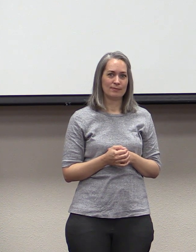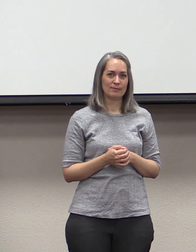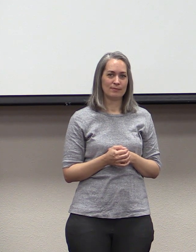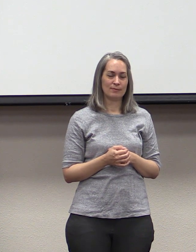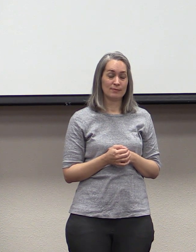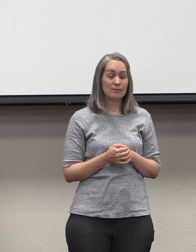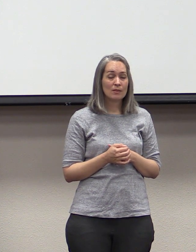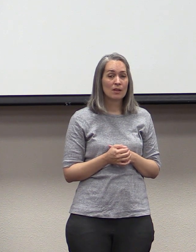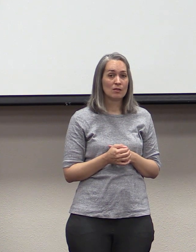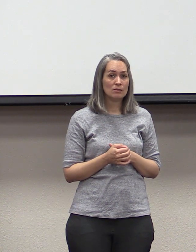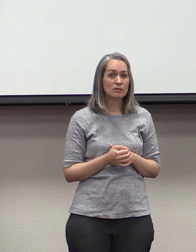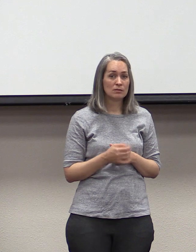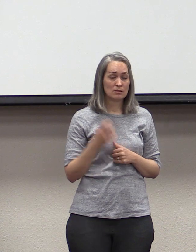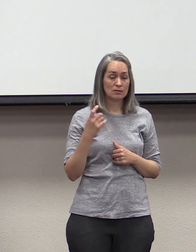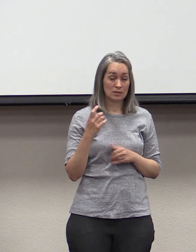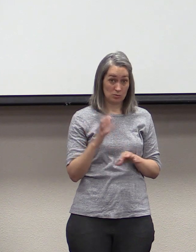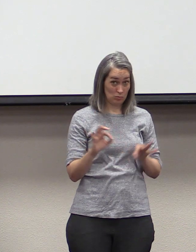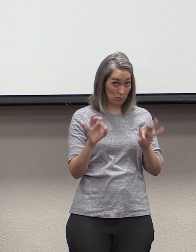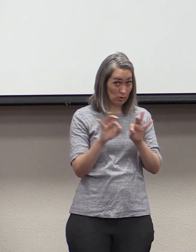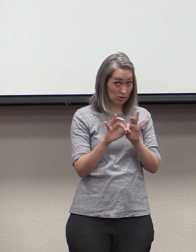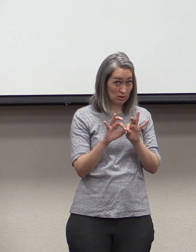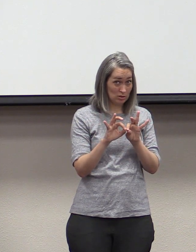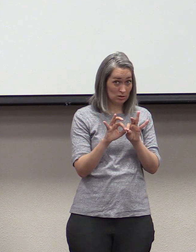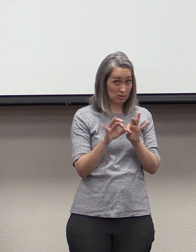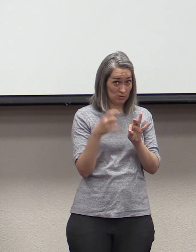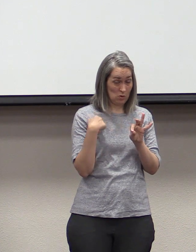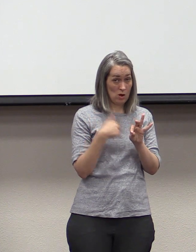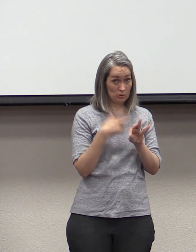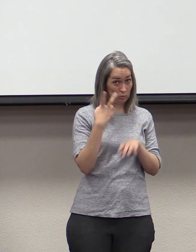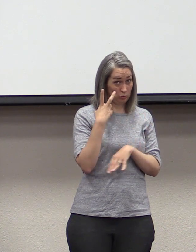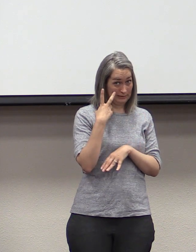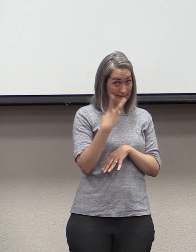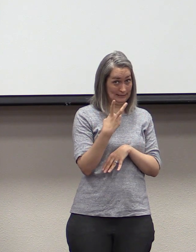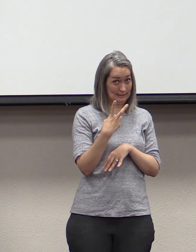It's important for us to see